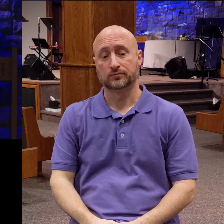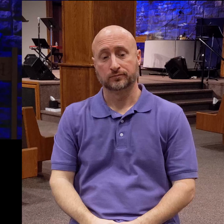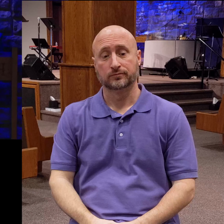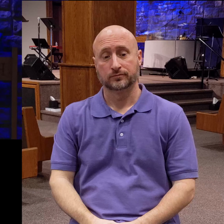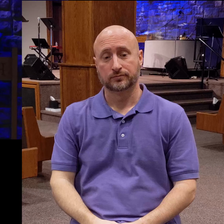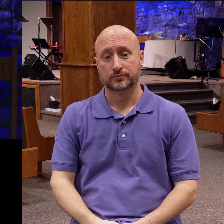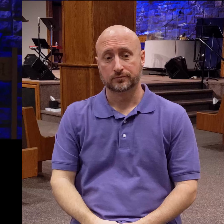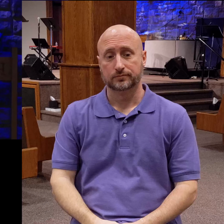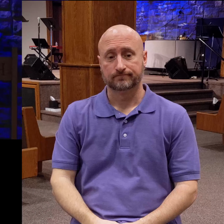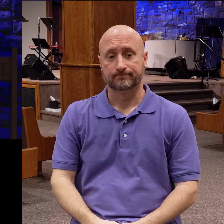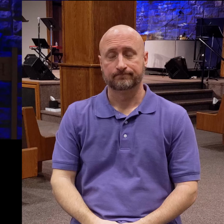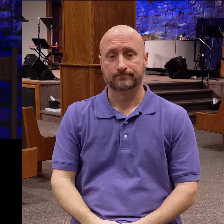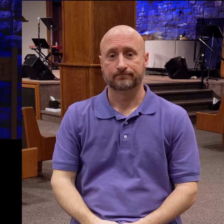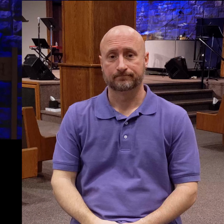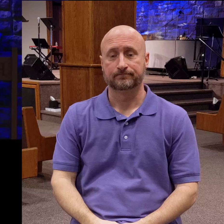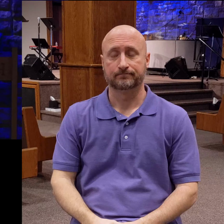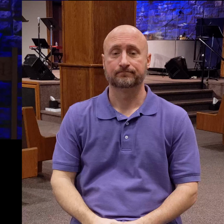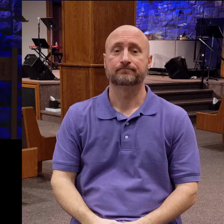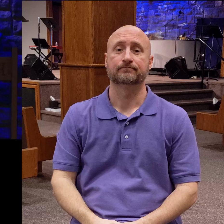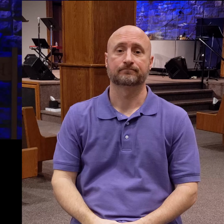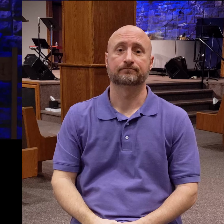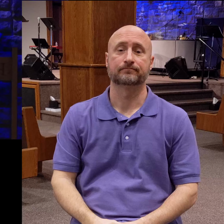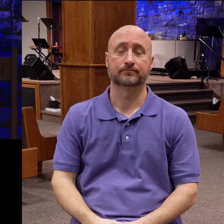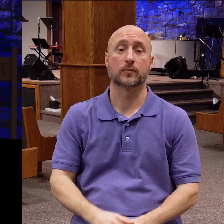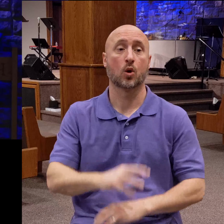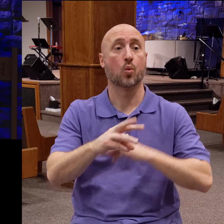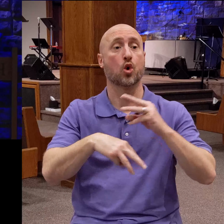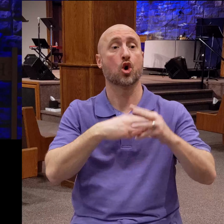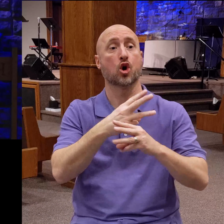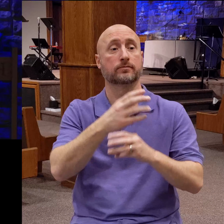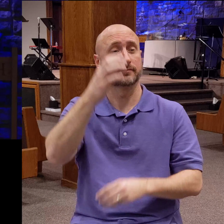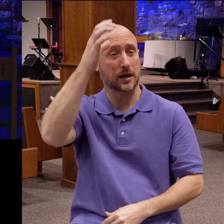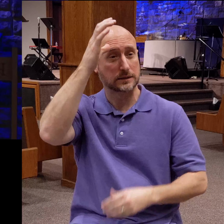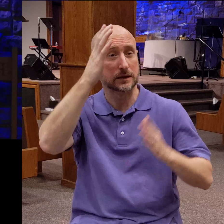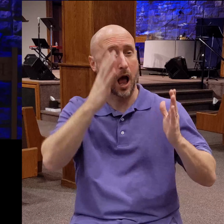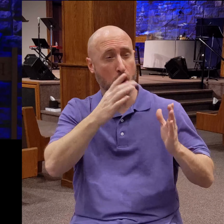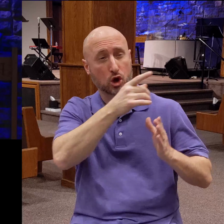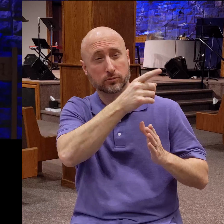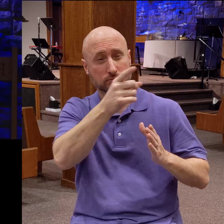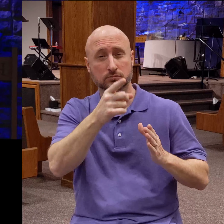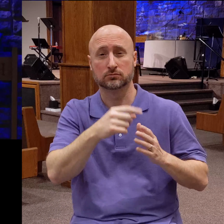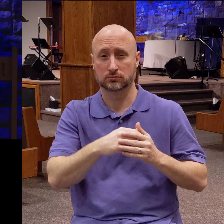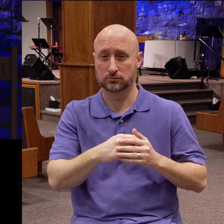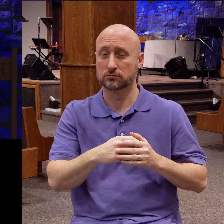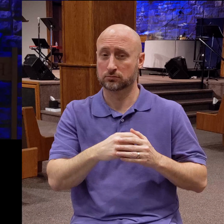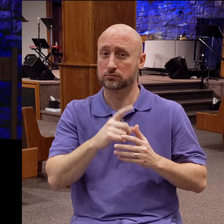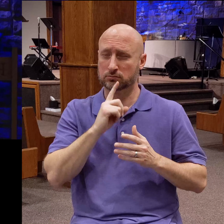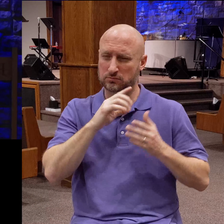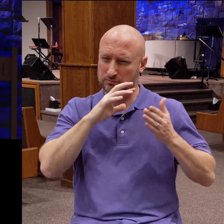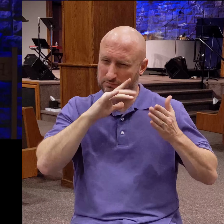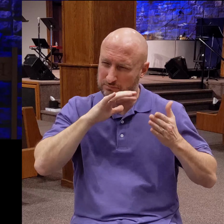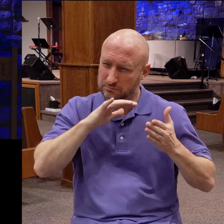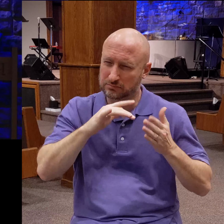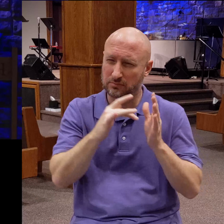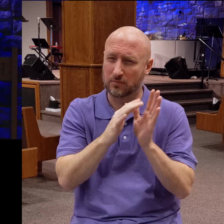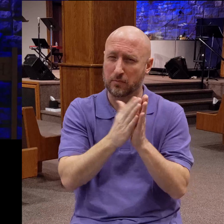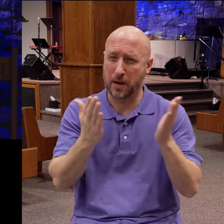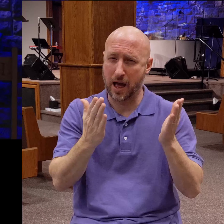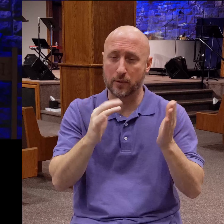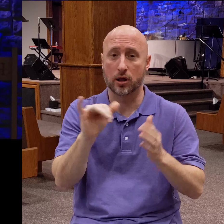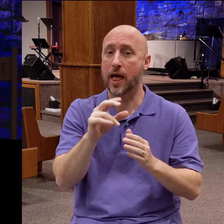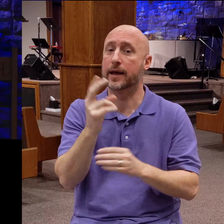no doubt remarkable world's estimation scholars that have studied the Bible